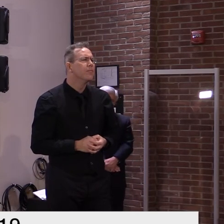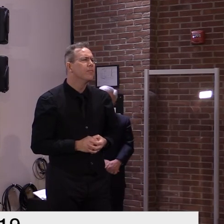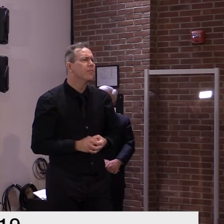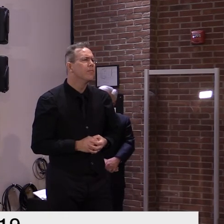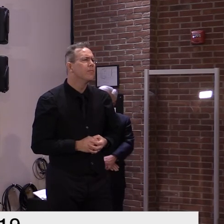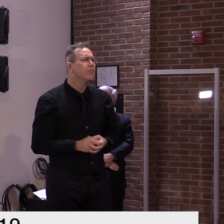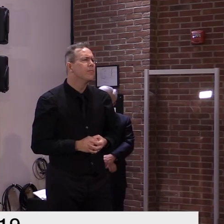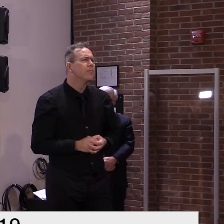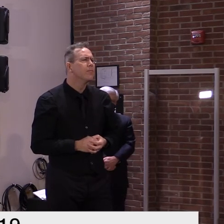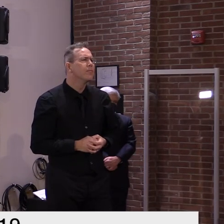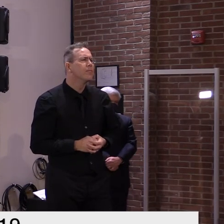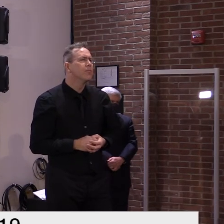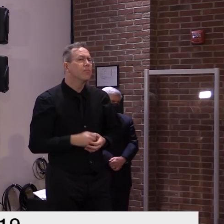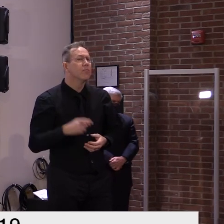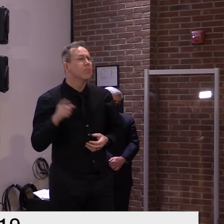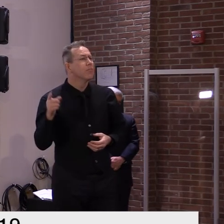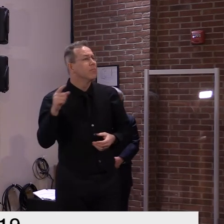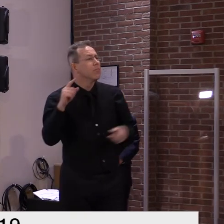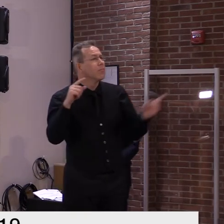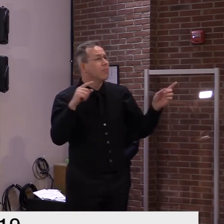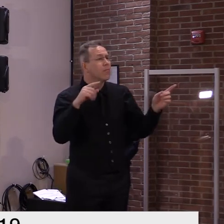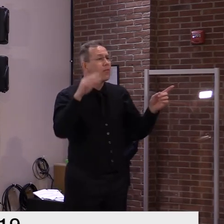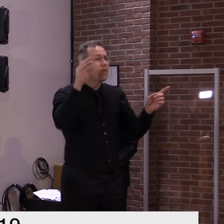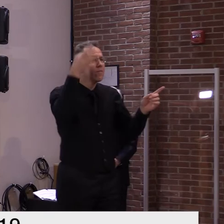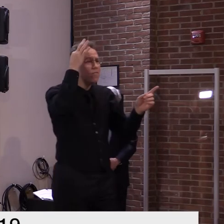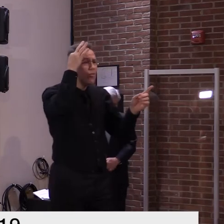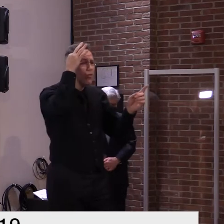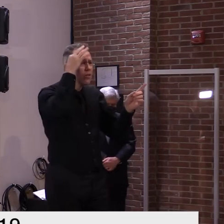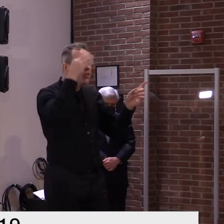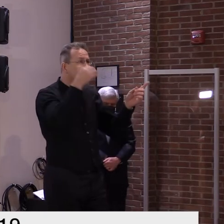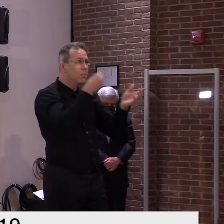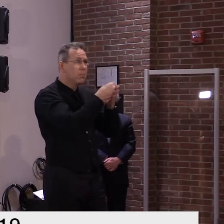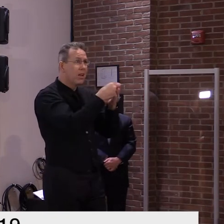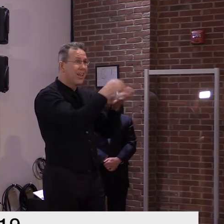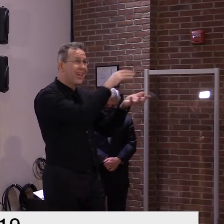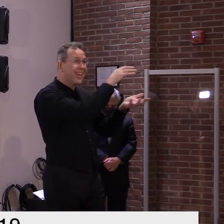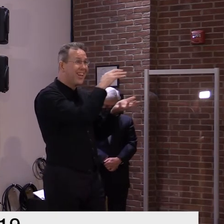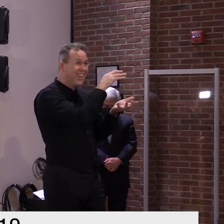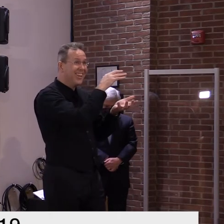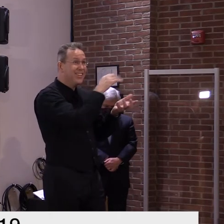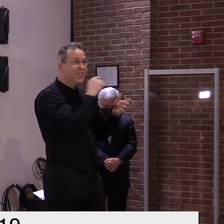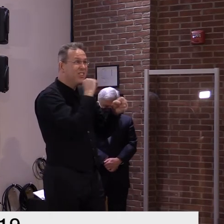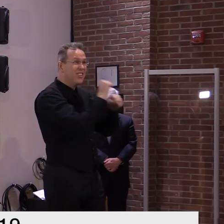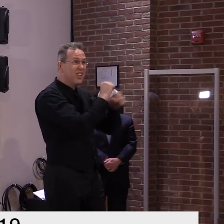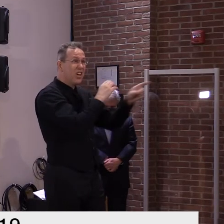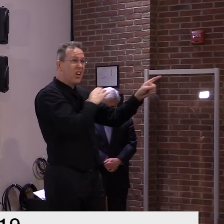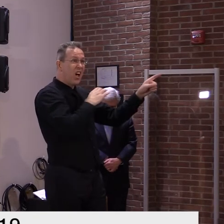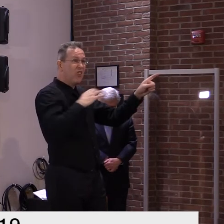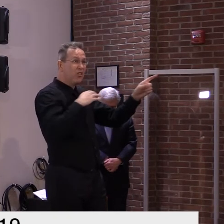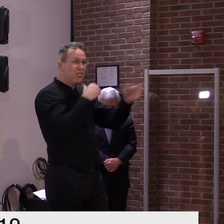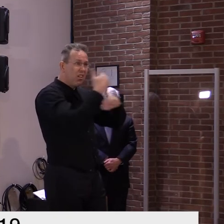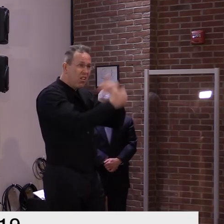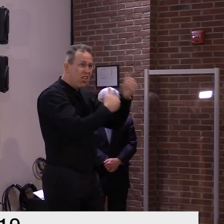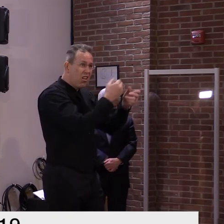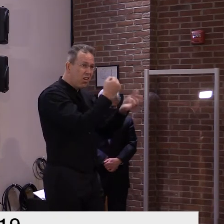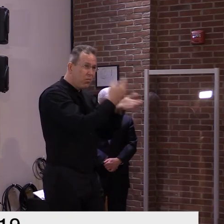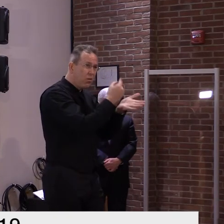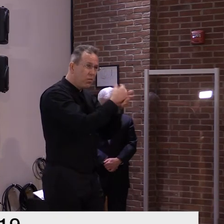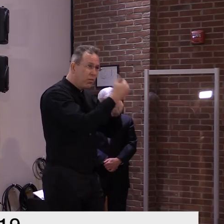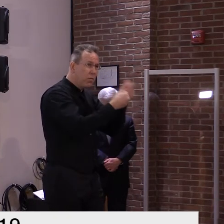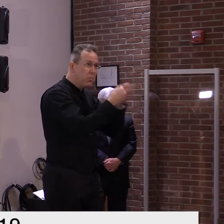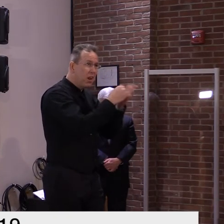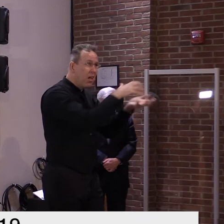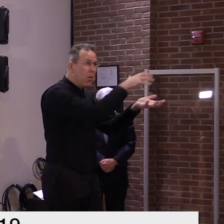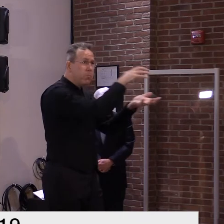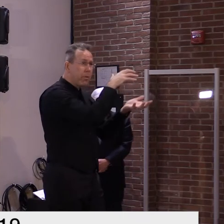that's particularly increasingly imminent given the Senate's action overnight and the first steps in moving forward President